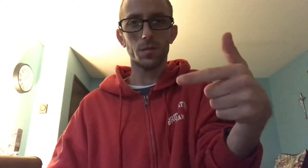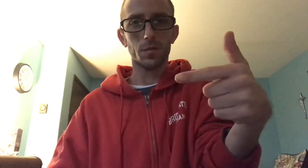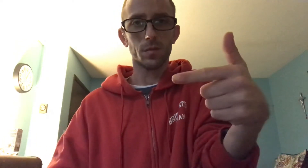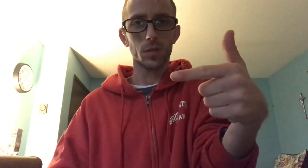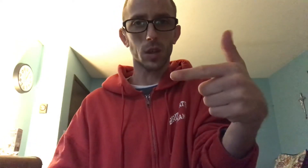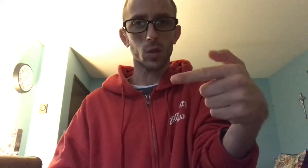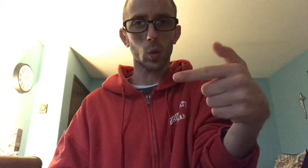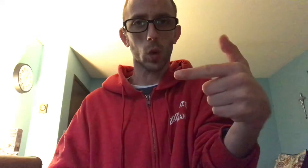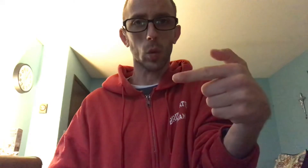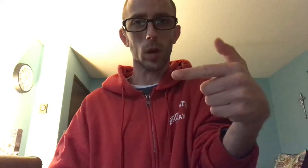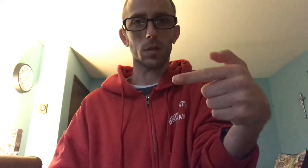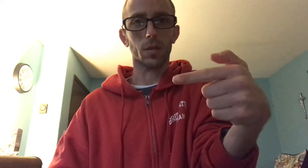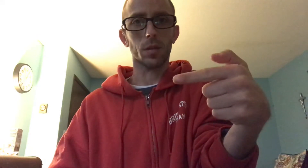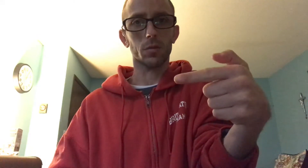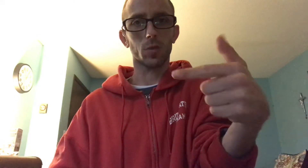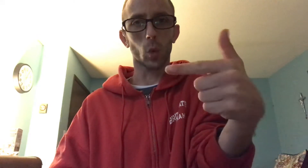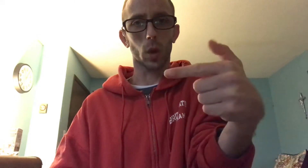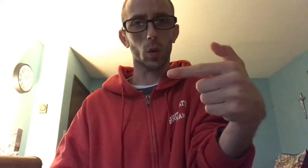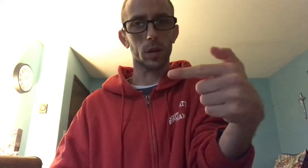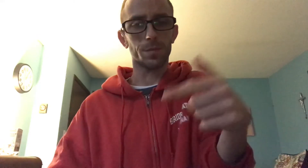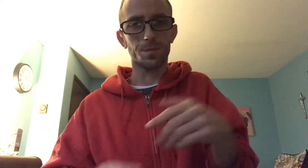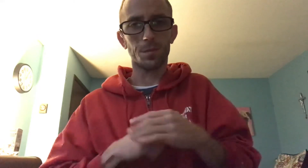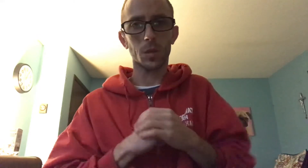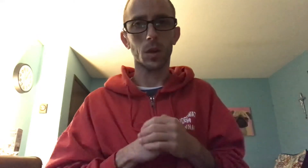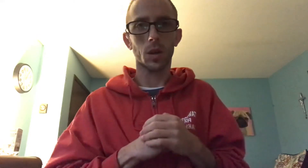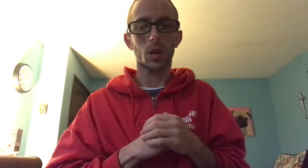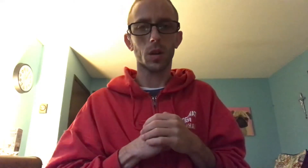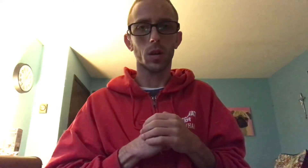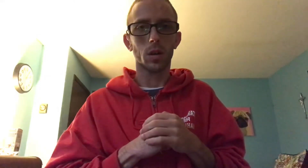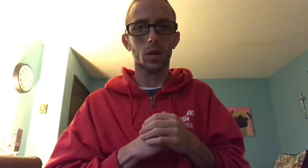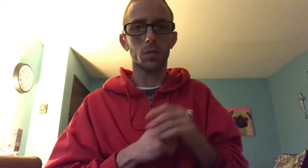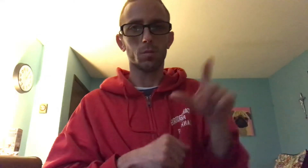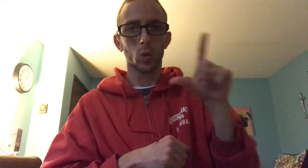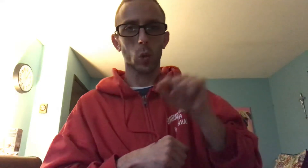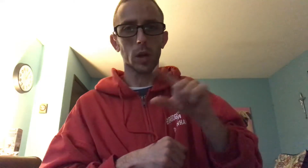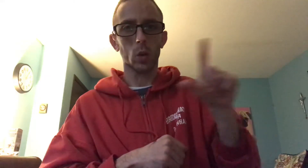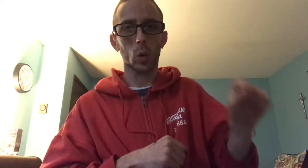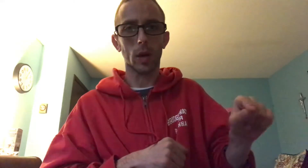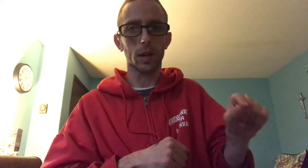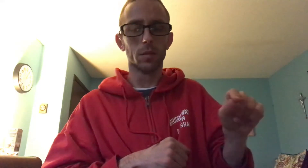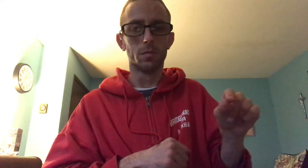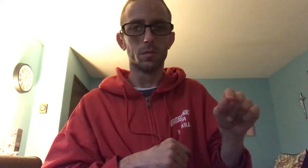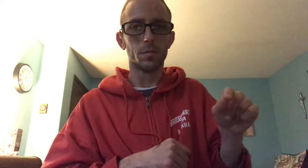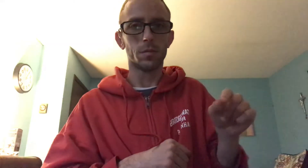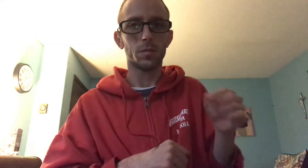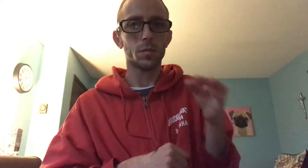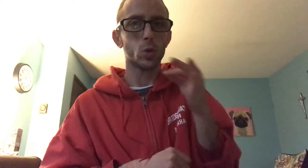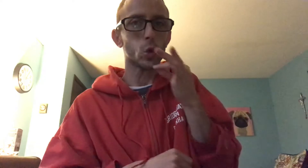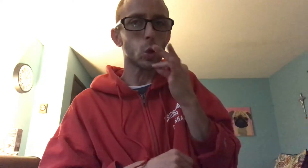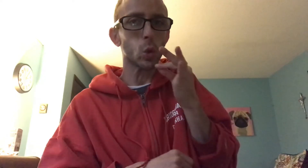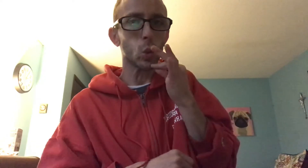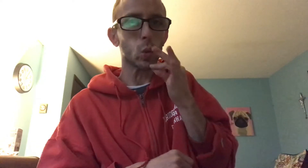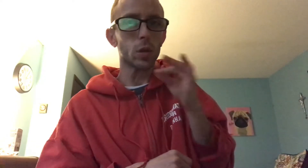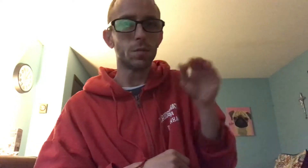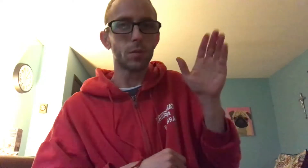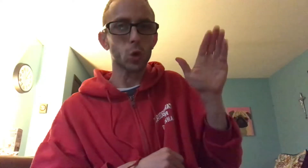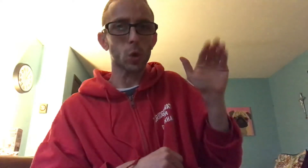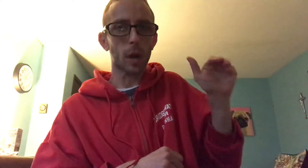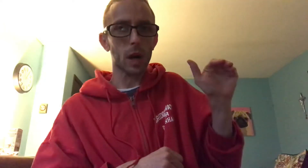uh, 21, it does, 21, um, 2020 June, Dubai,